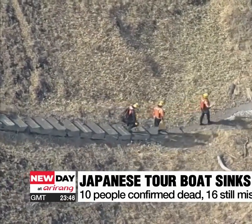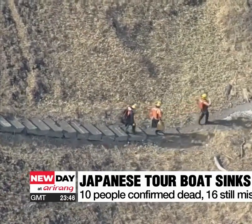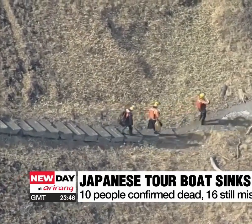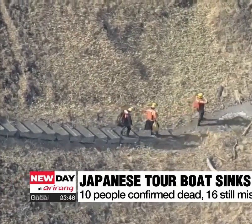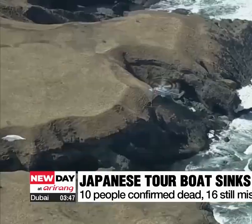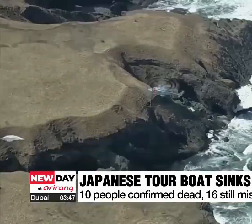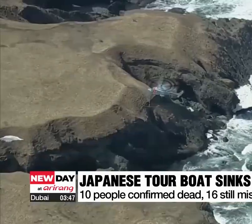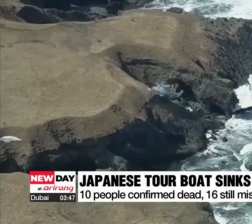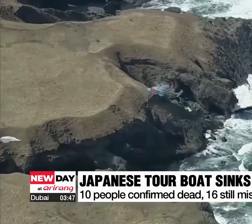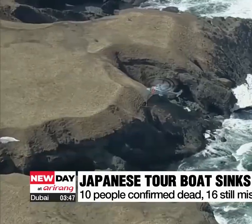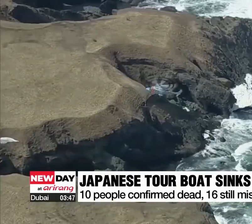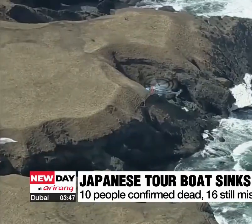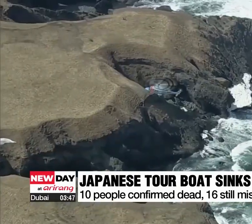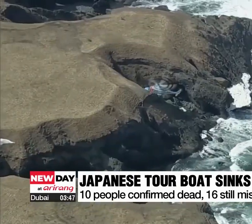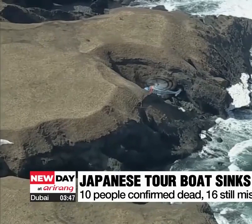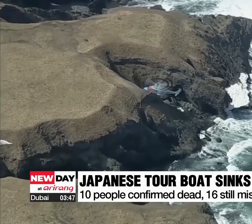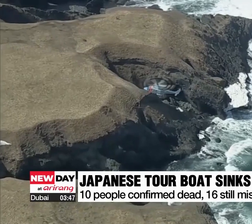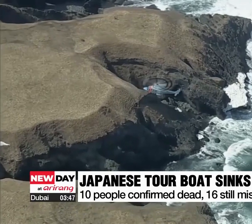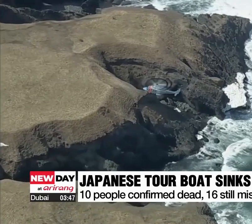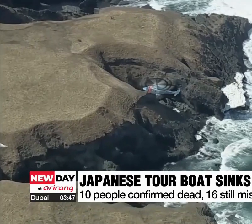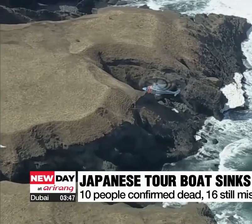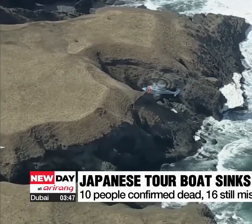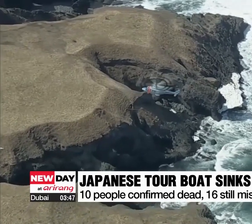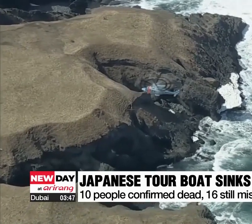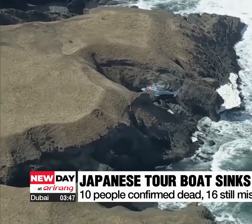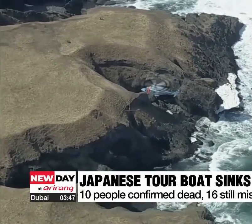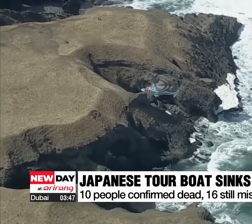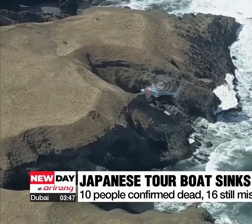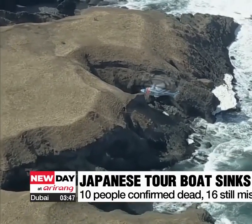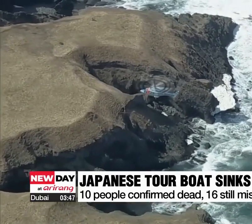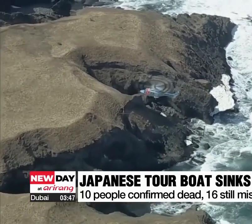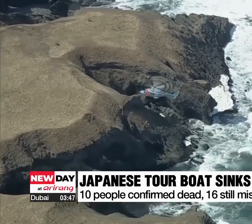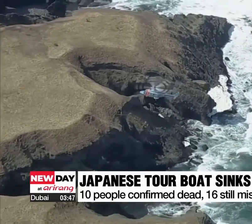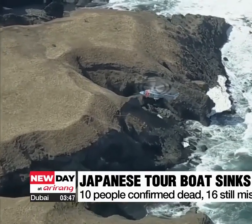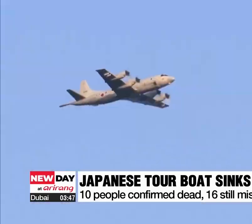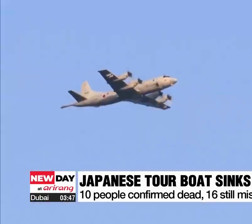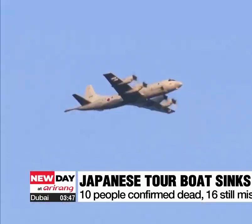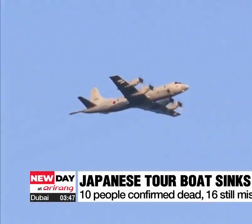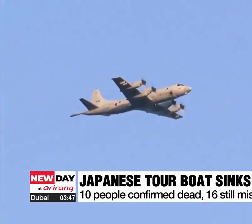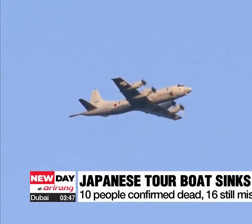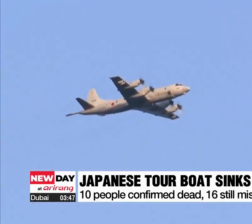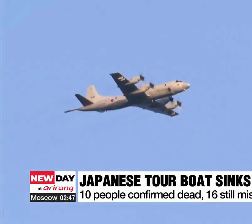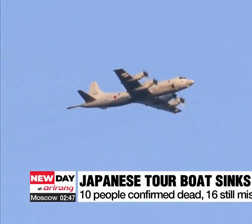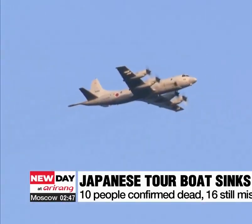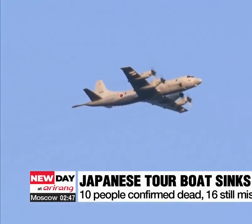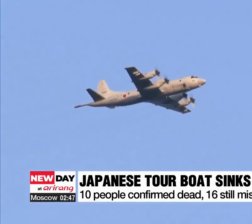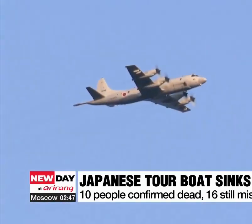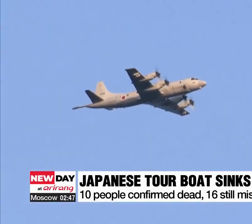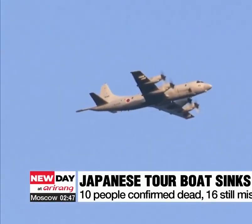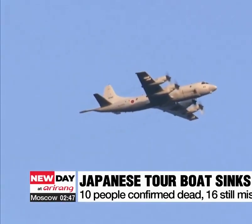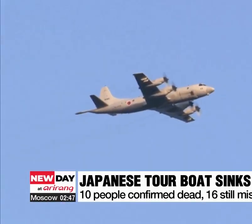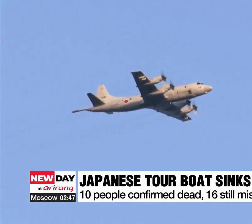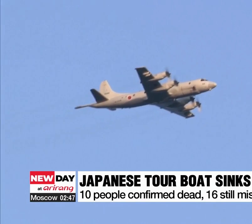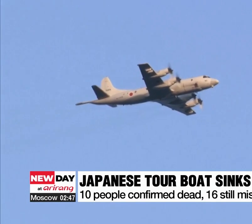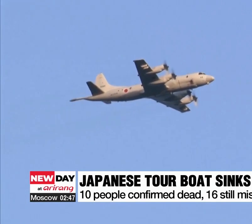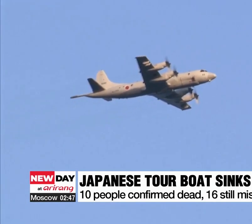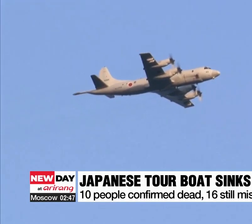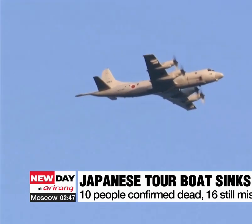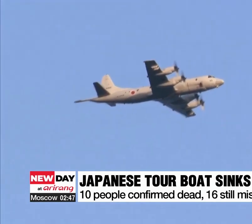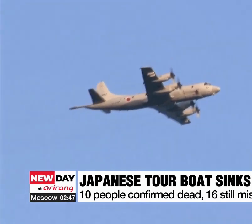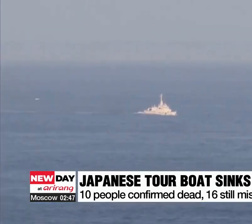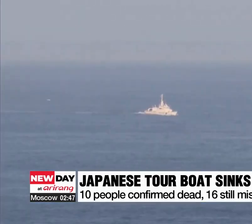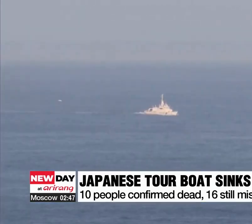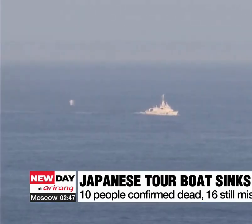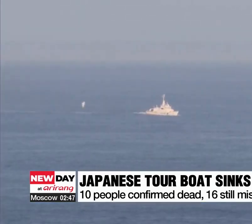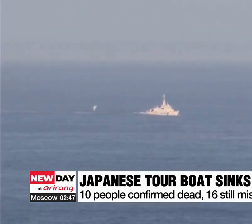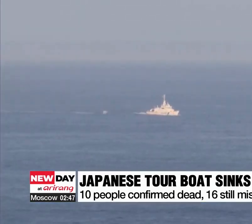Carrying 26 people, the Kazu 1 disappeared while on a sightseeing tour around Hokkaido's Shiretoko Peninsula. In the last known contact